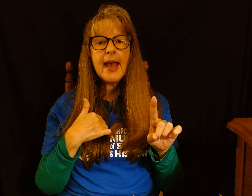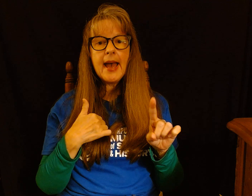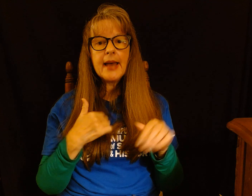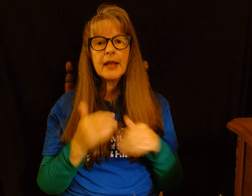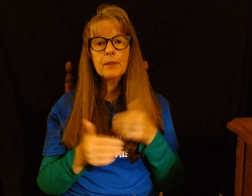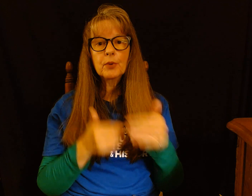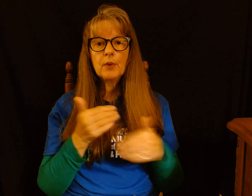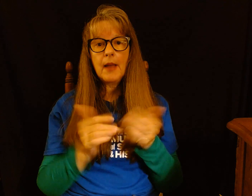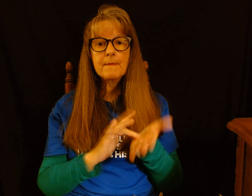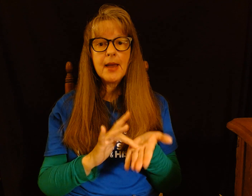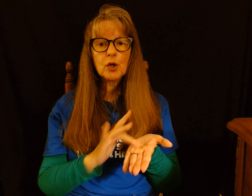had